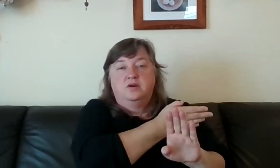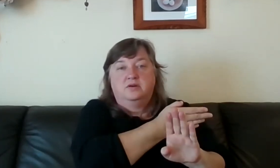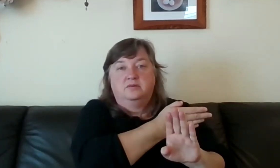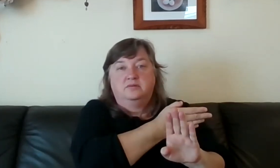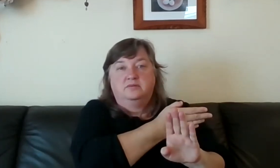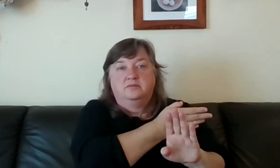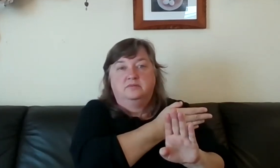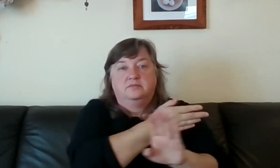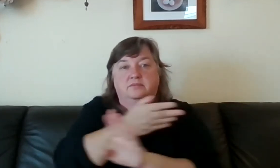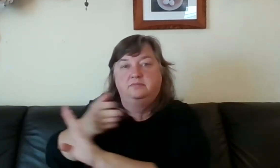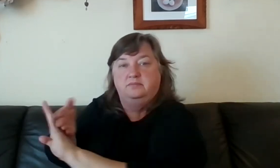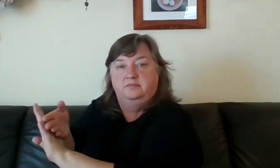Before.